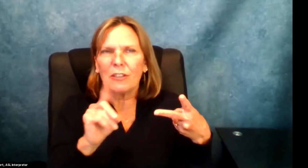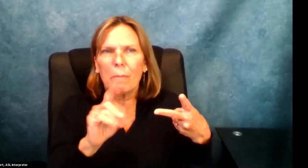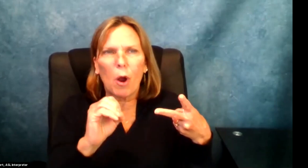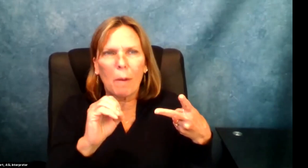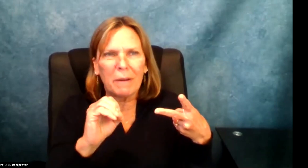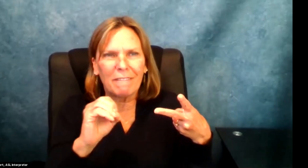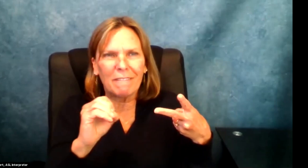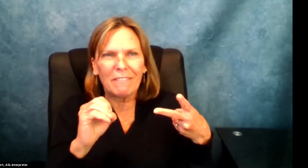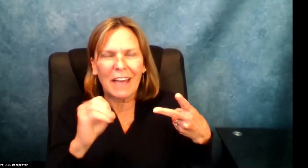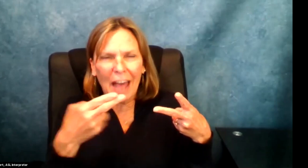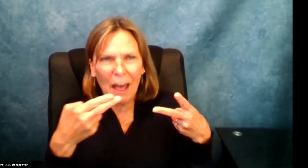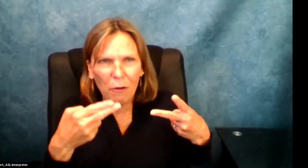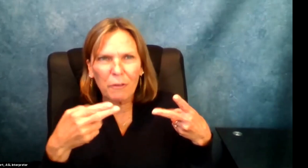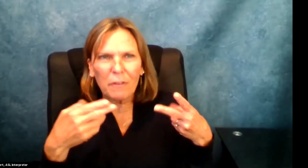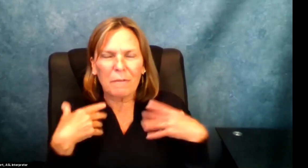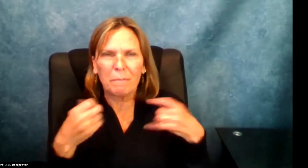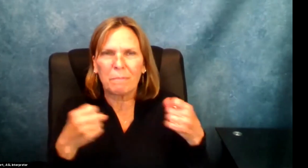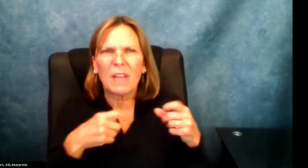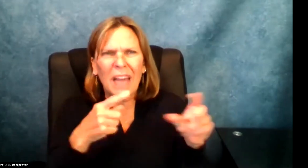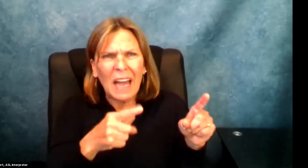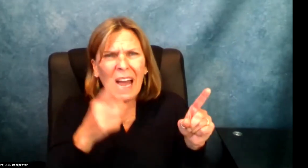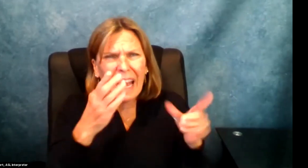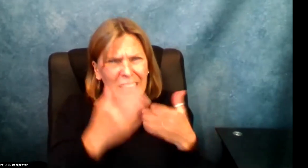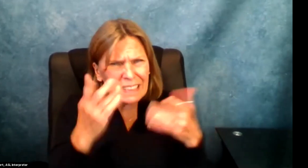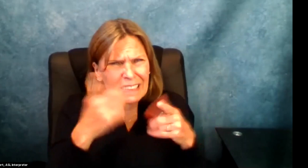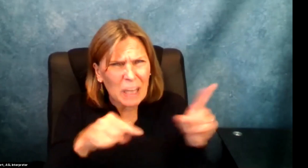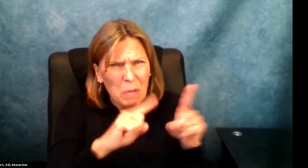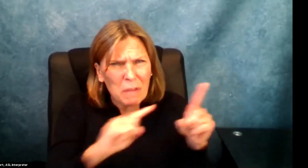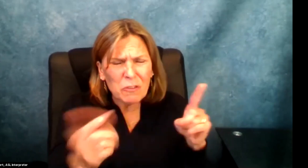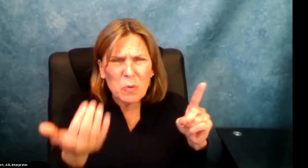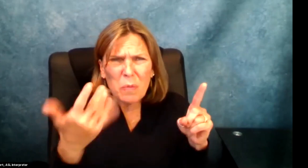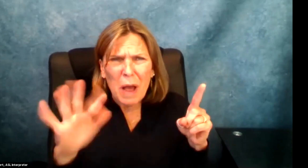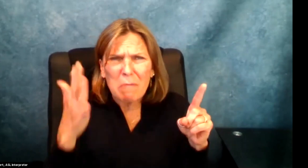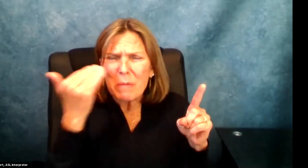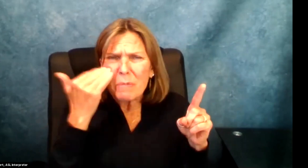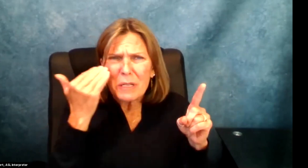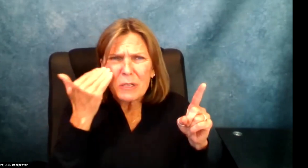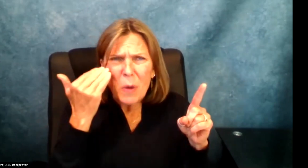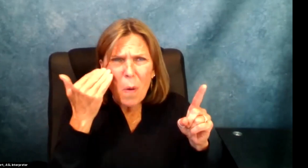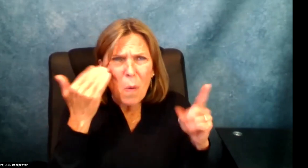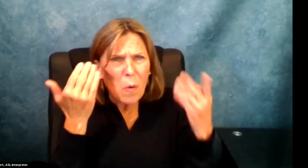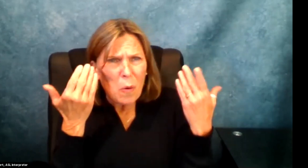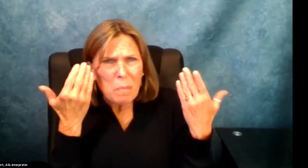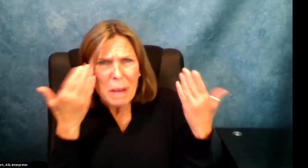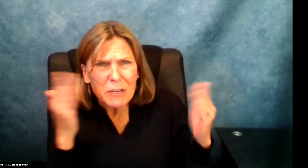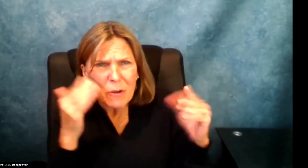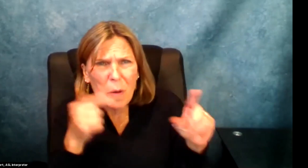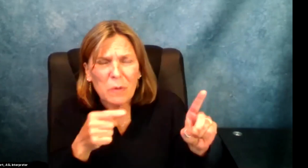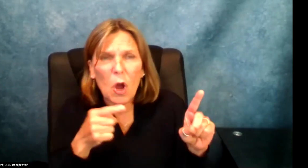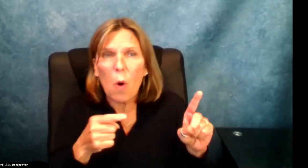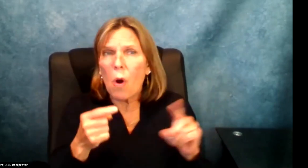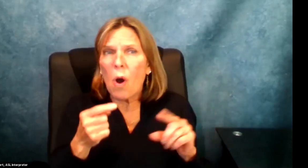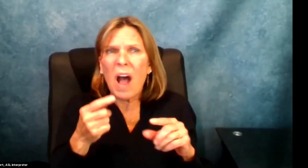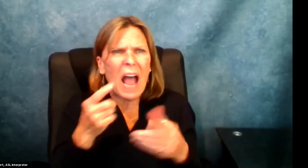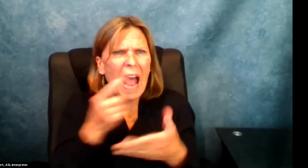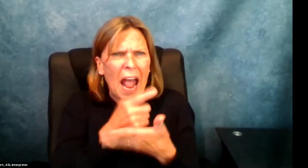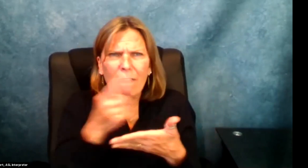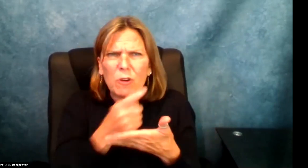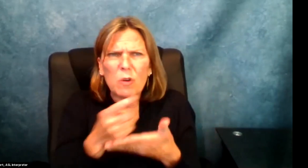VCHIP. And some of you may or may not know, we have a call 3 times a week where we get together with other